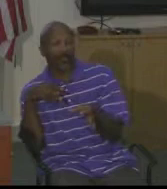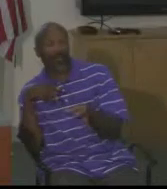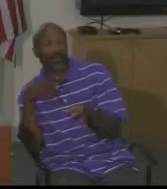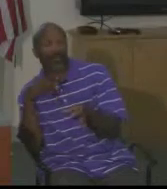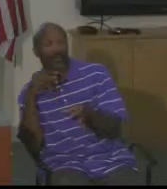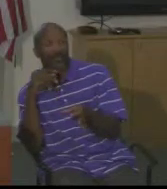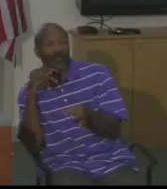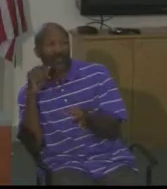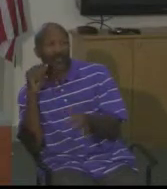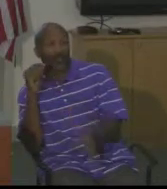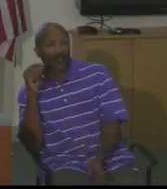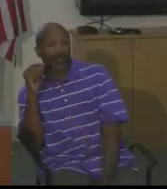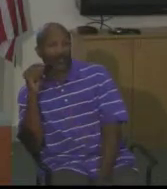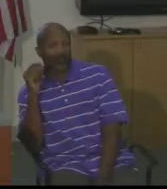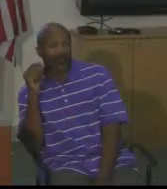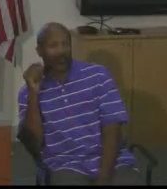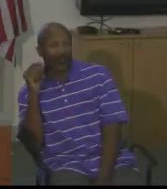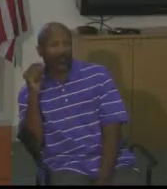yes, question.